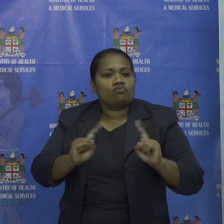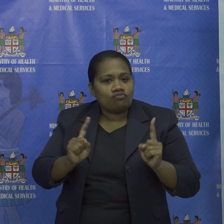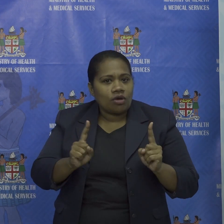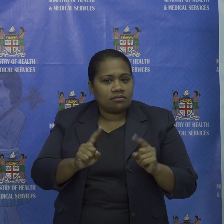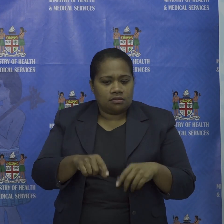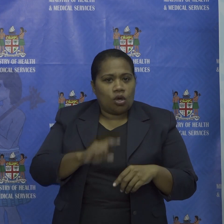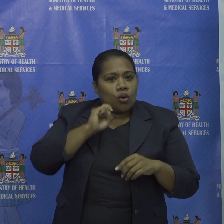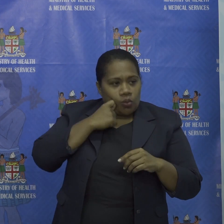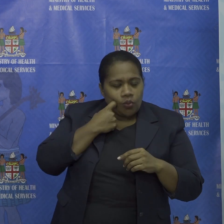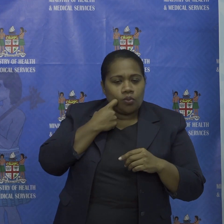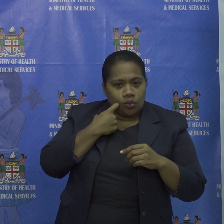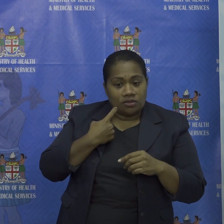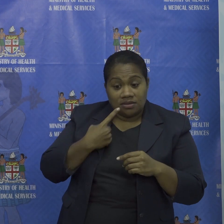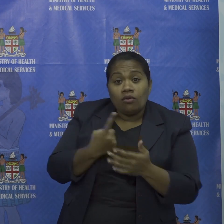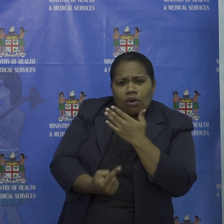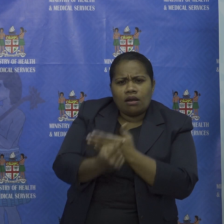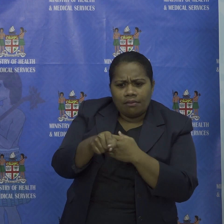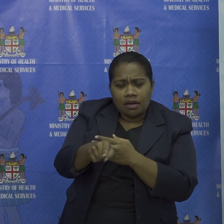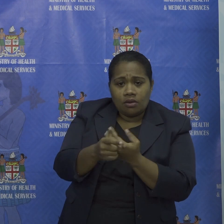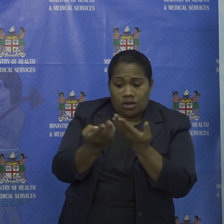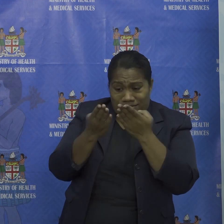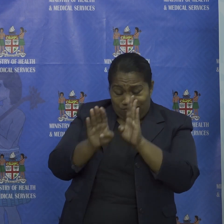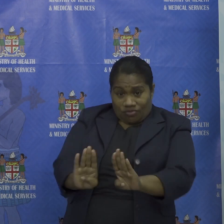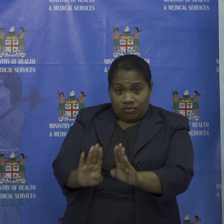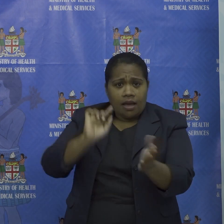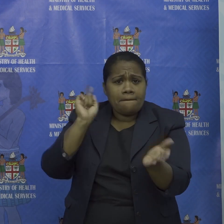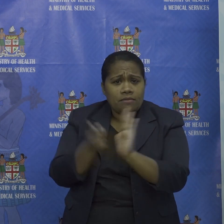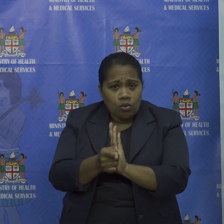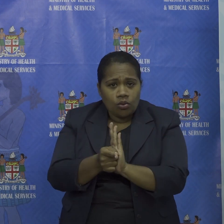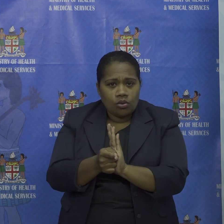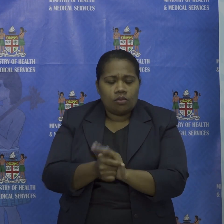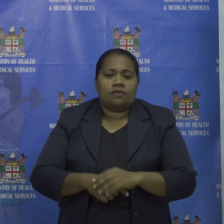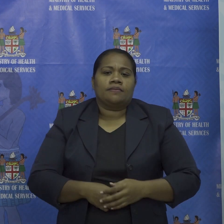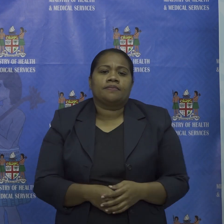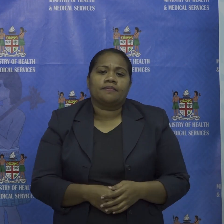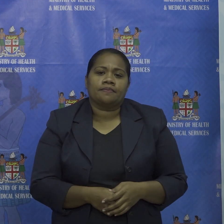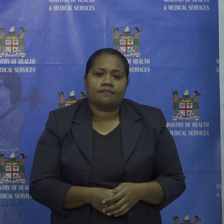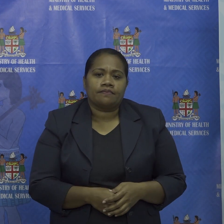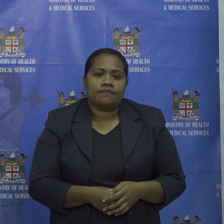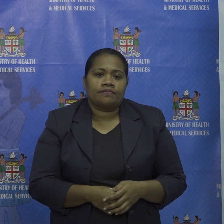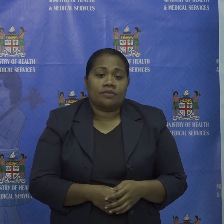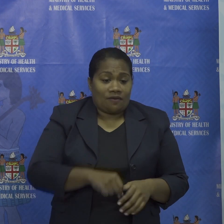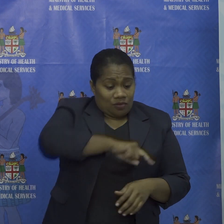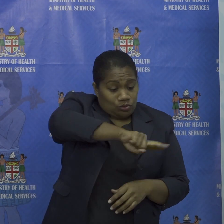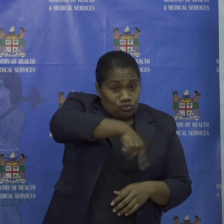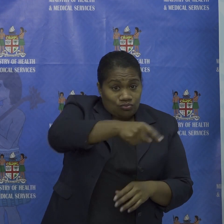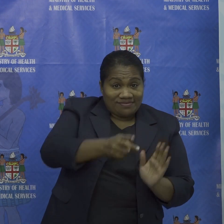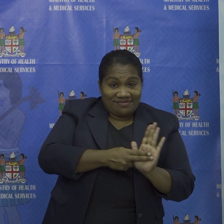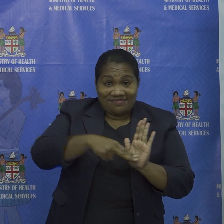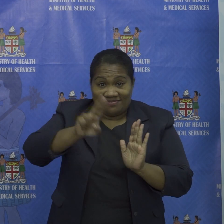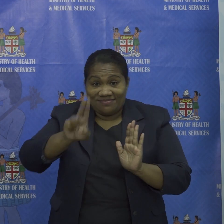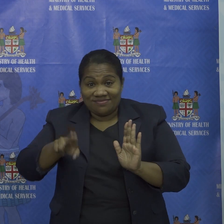at this stage a snap lockdown has become a medical necessity for the Suva-Nosori